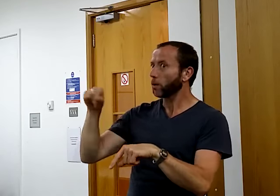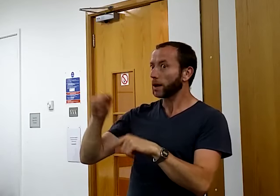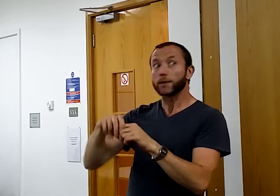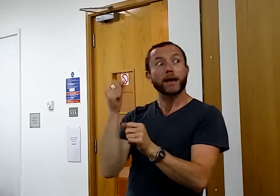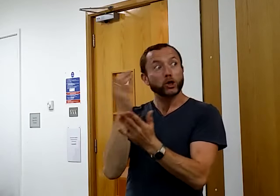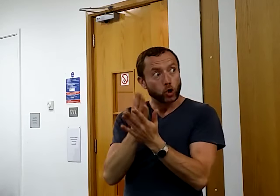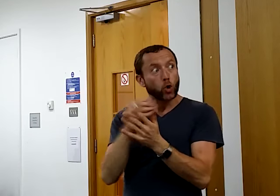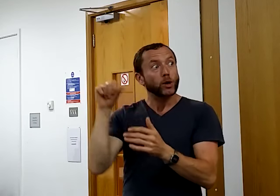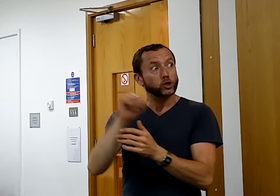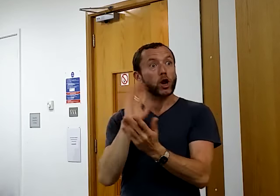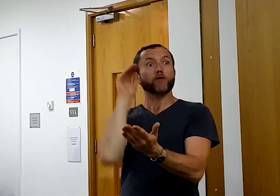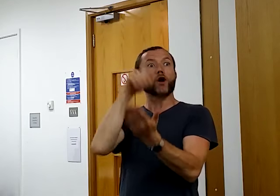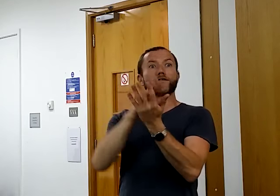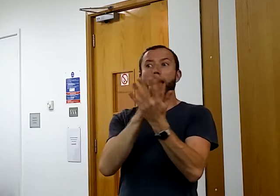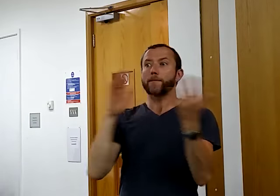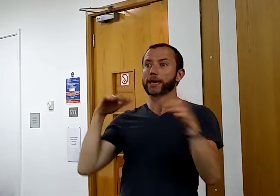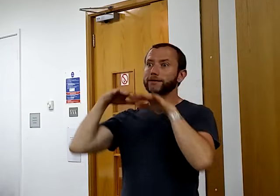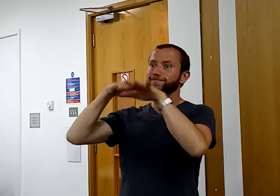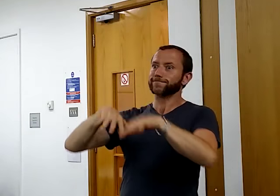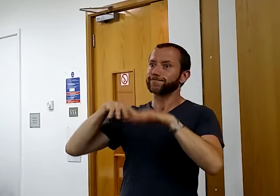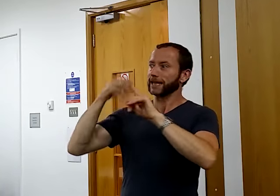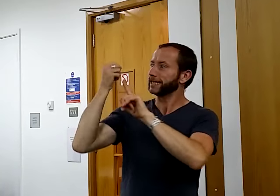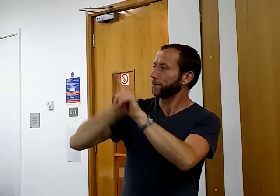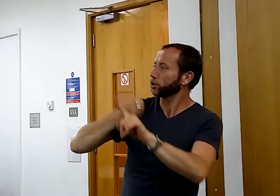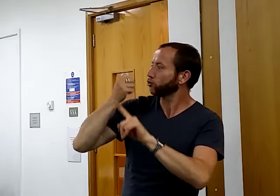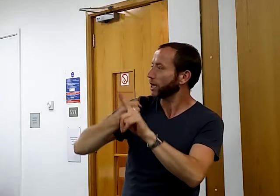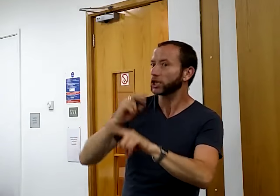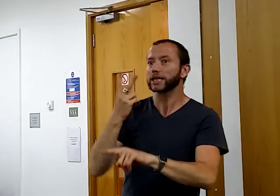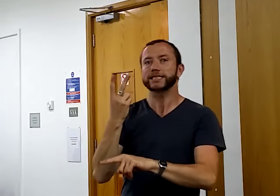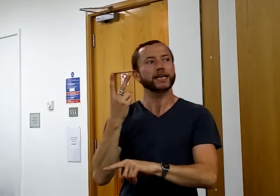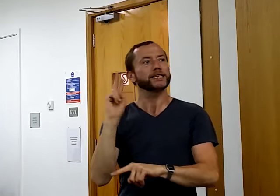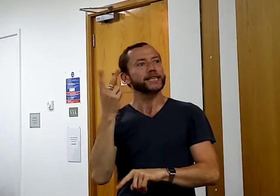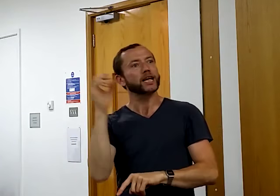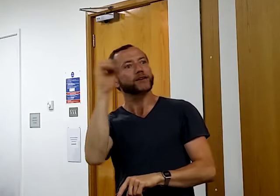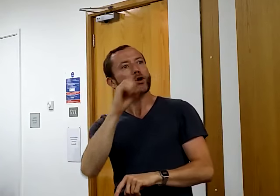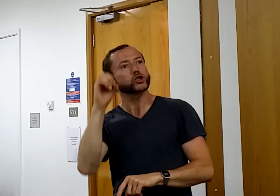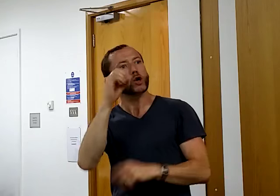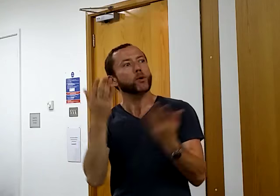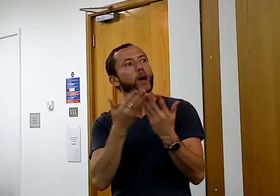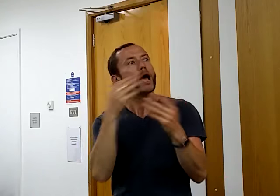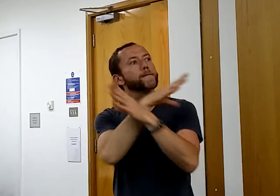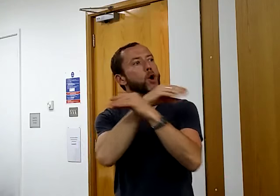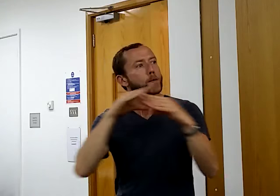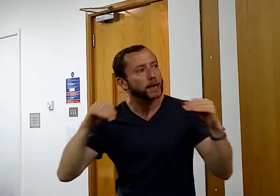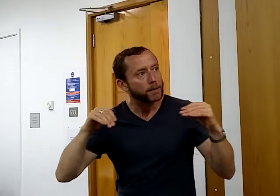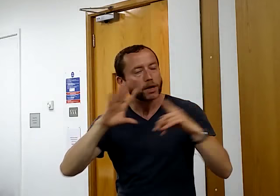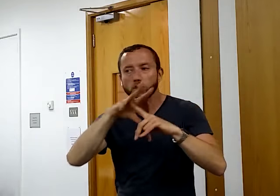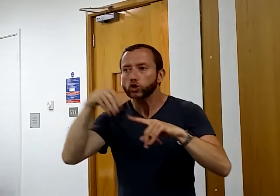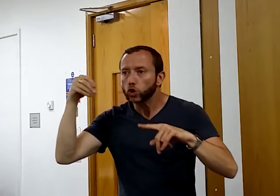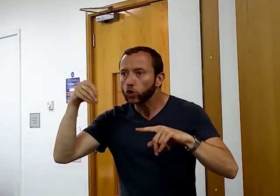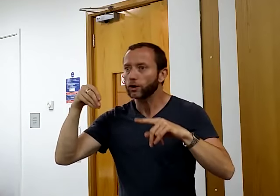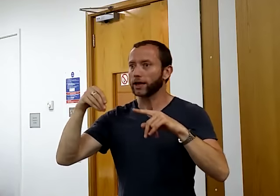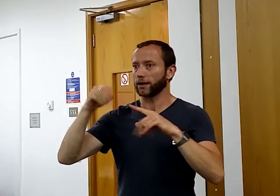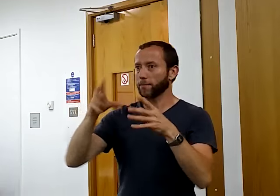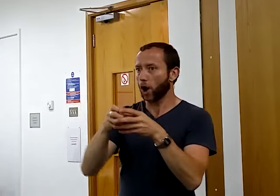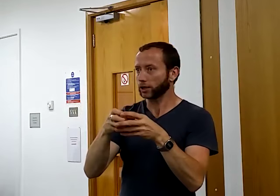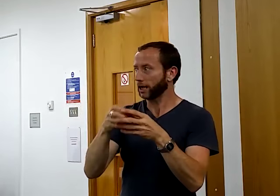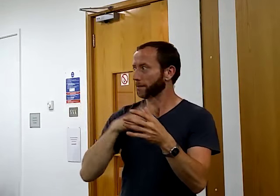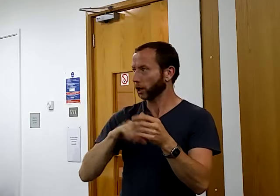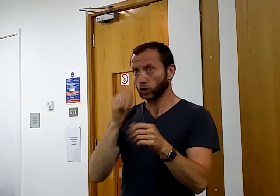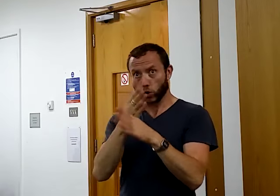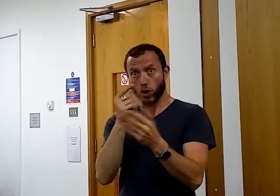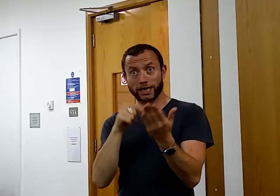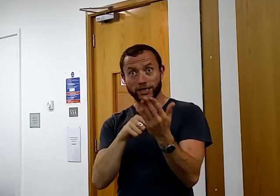that there's a massive demonstration on the 2nd of October at the Tory Party conference in Birmingham, making sure that Theresa May's government knows it